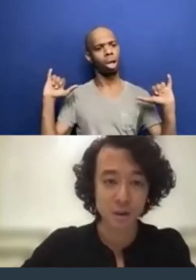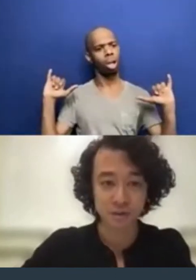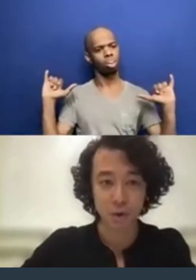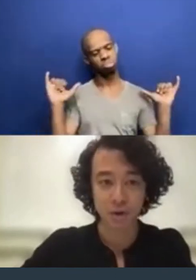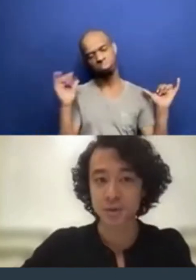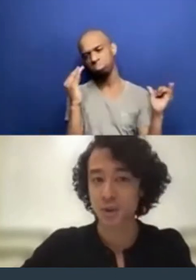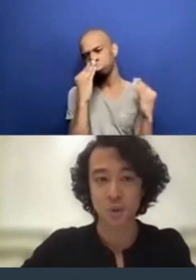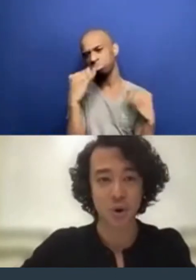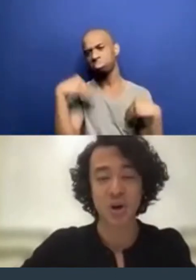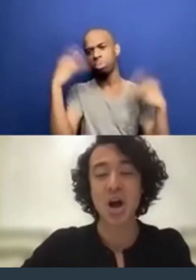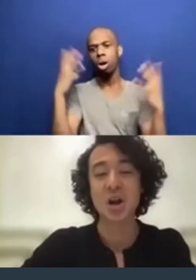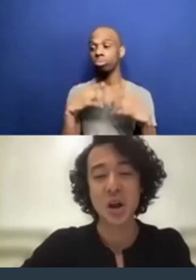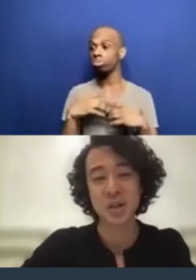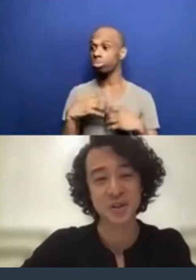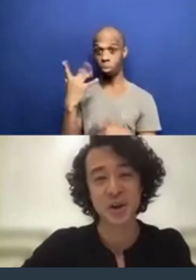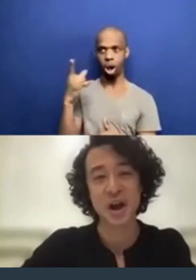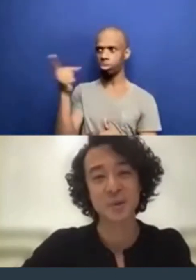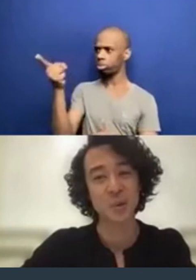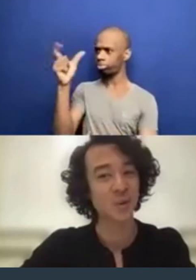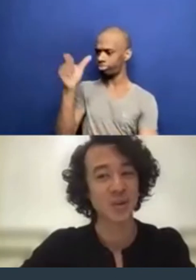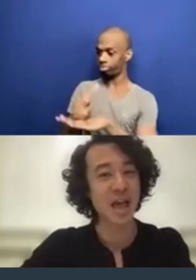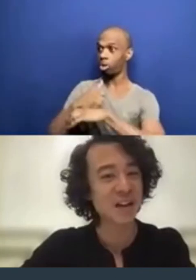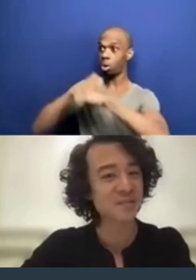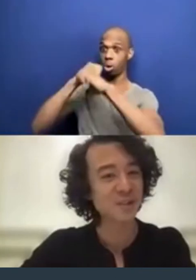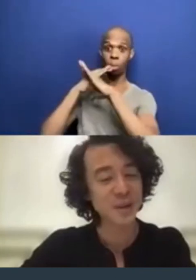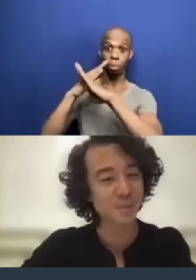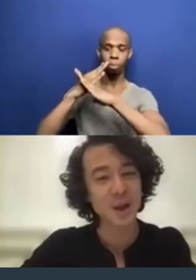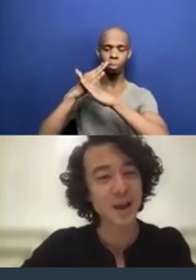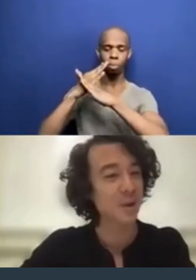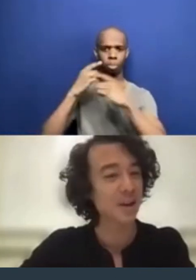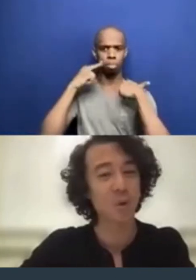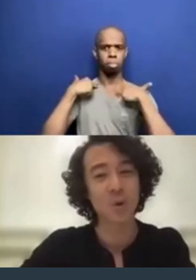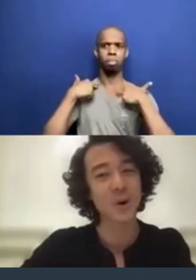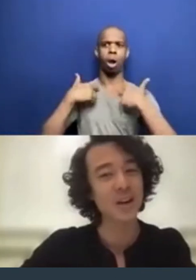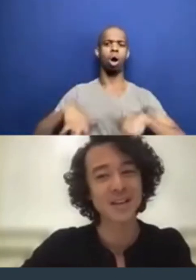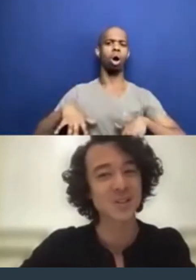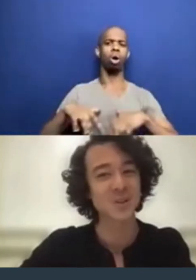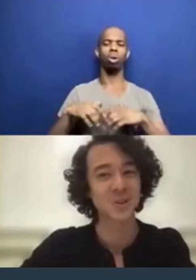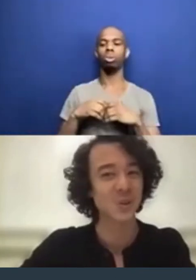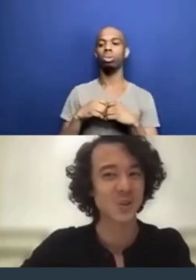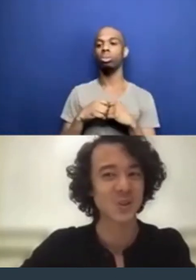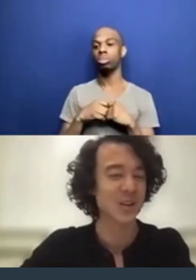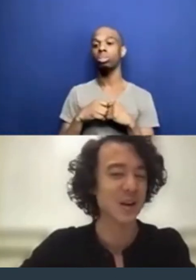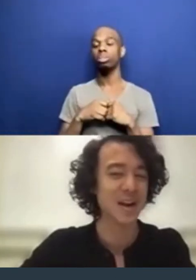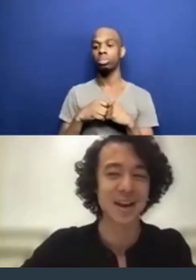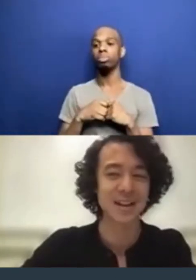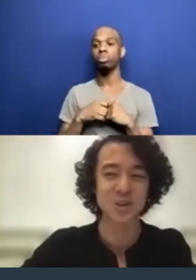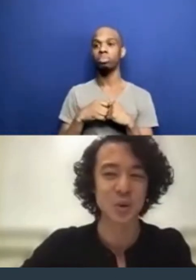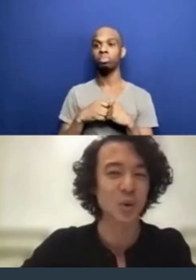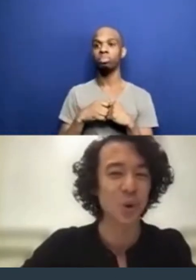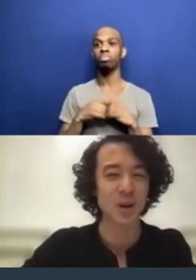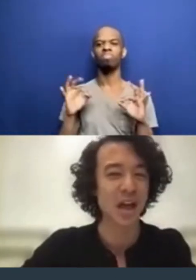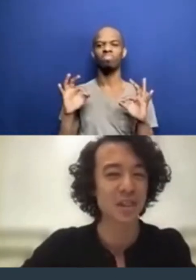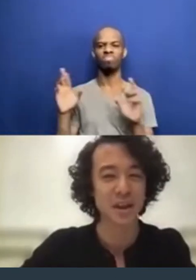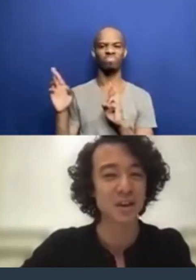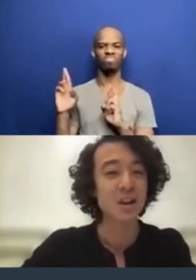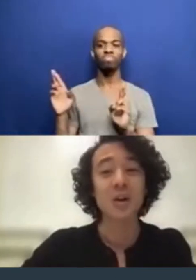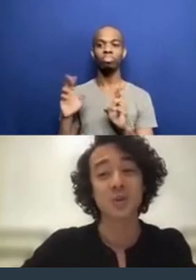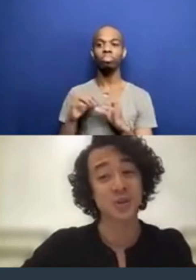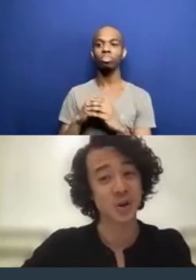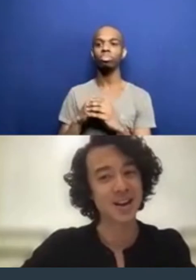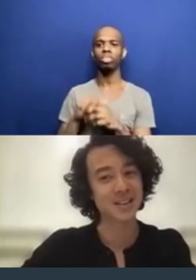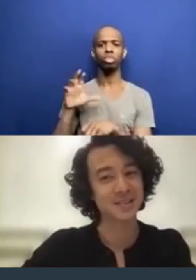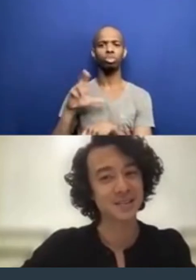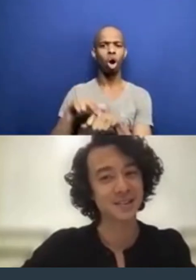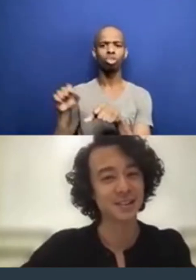I could afford to work another job where it was heavily implied my oriental looks and natural work ethic